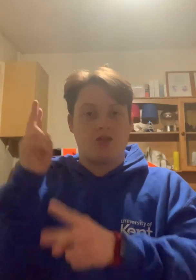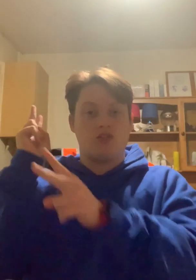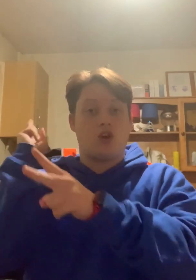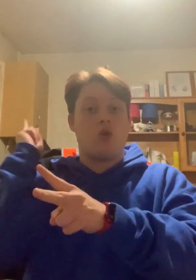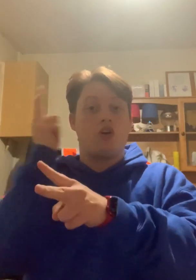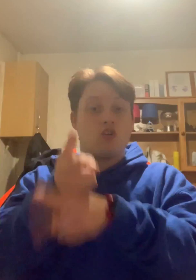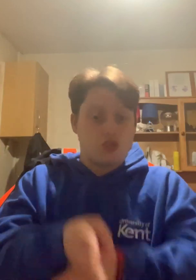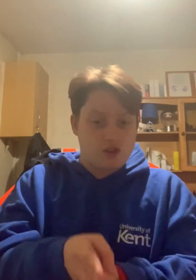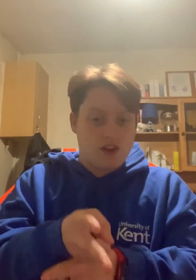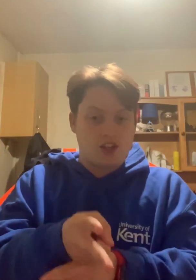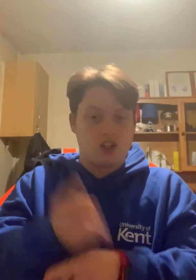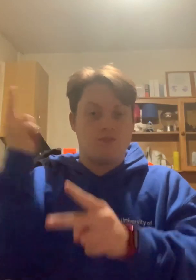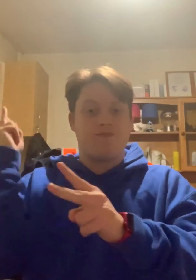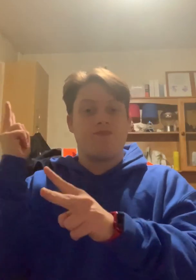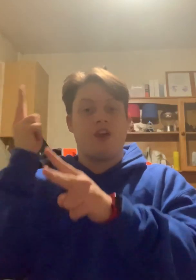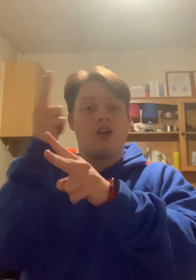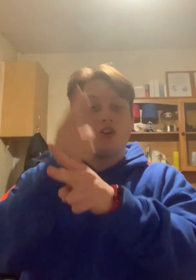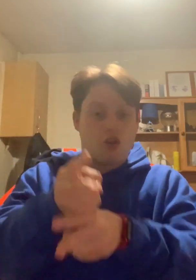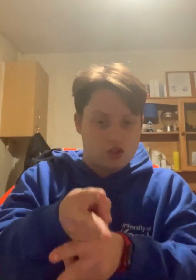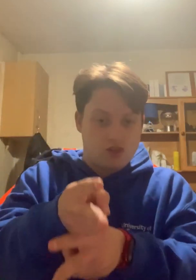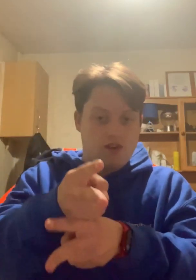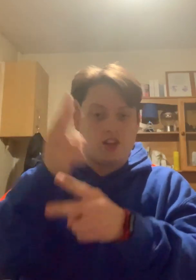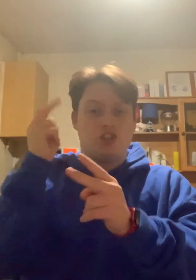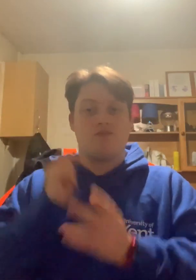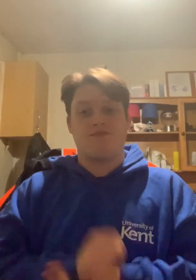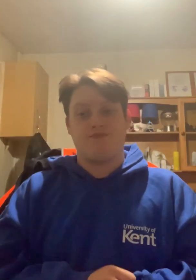So conservation. Conservation.